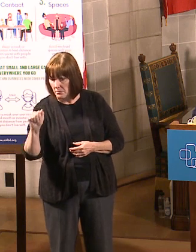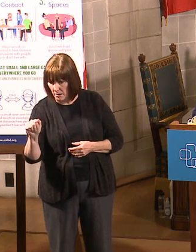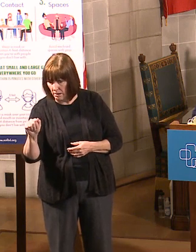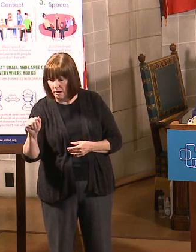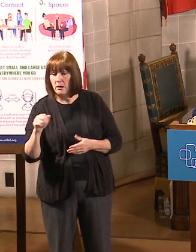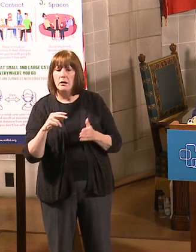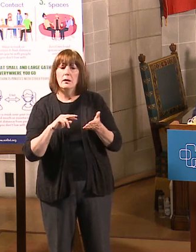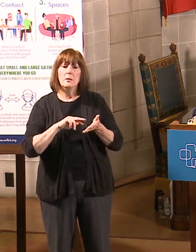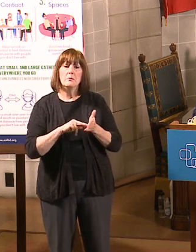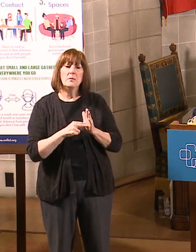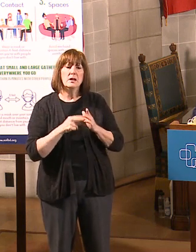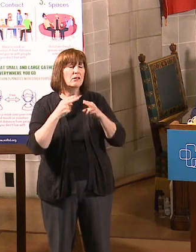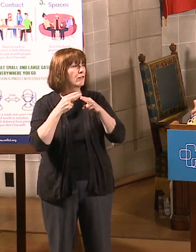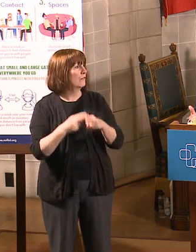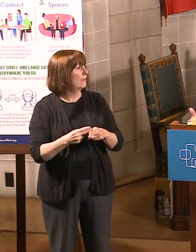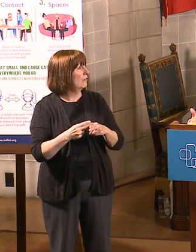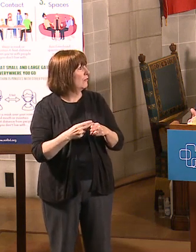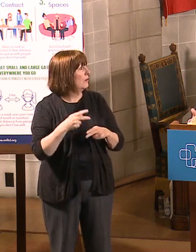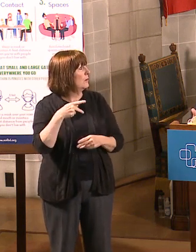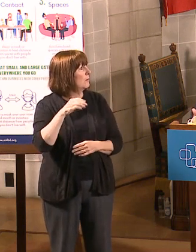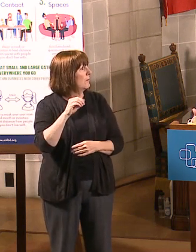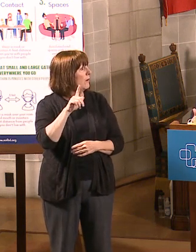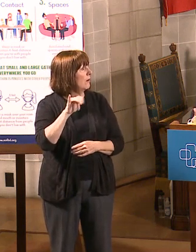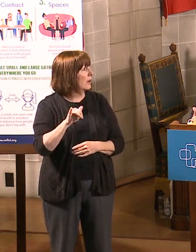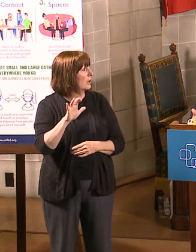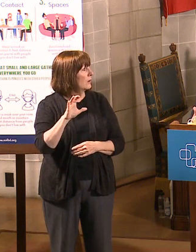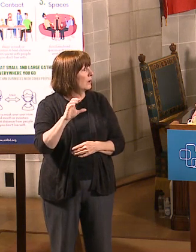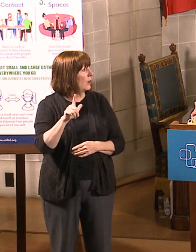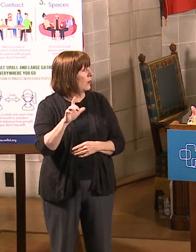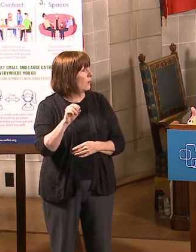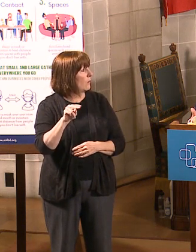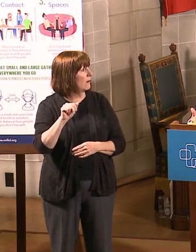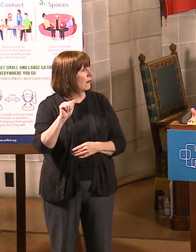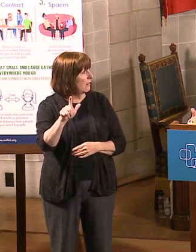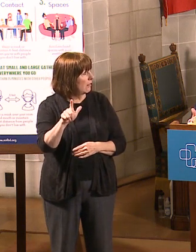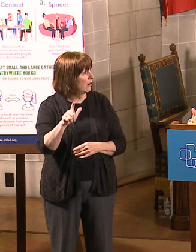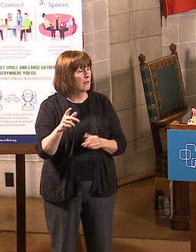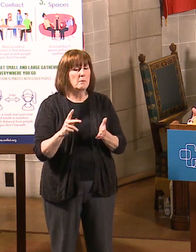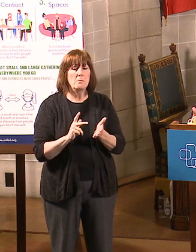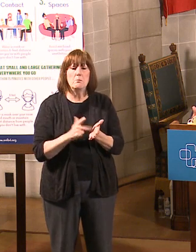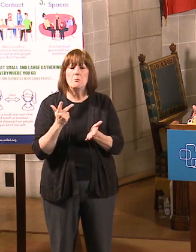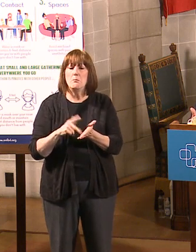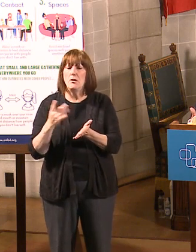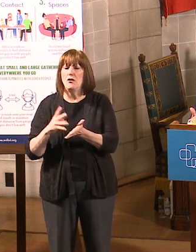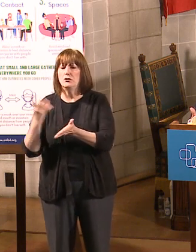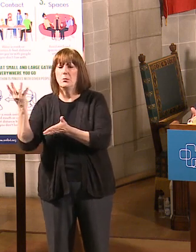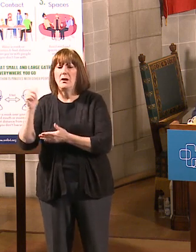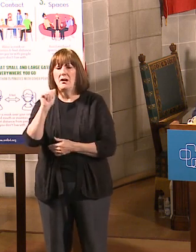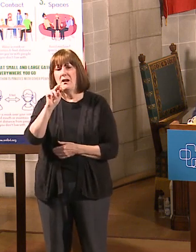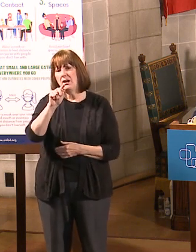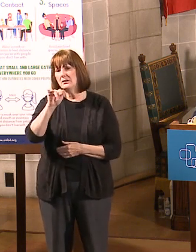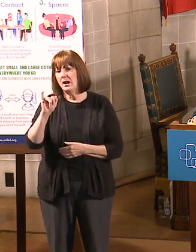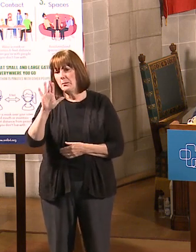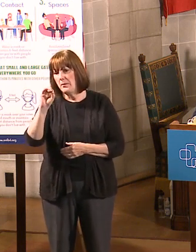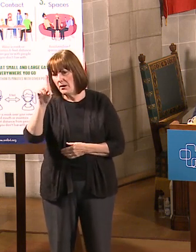as polyclonal multiple antibodies that are now